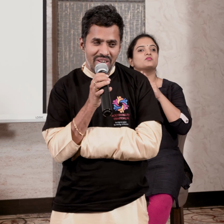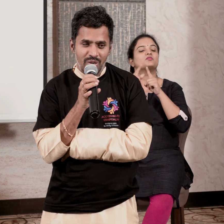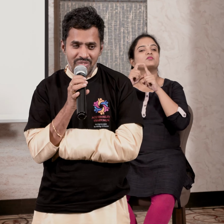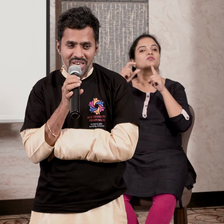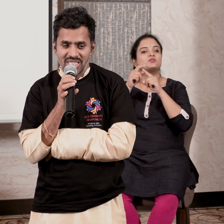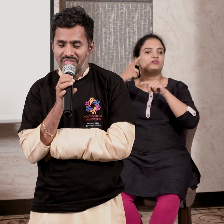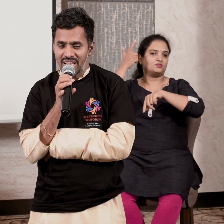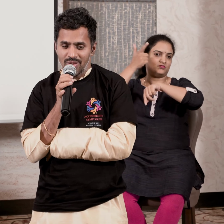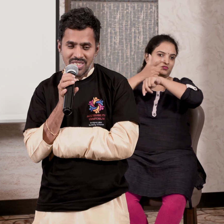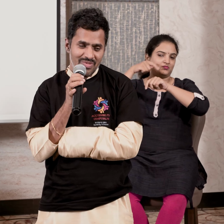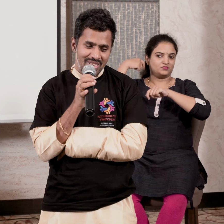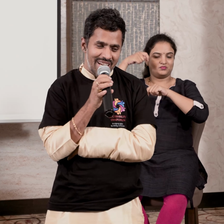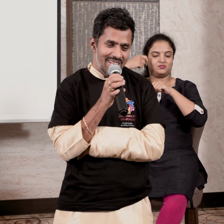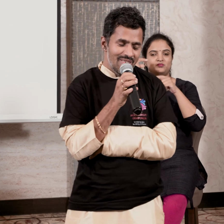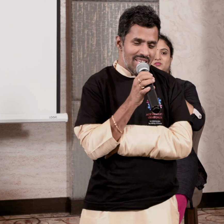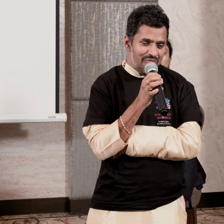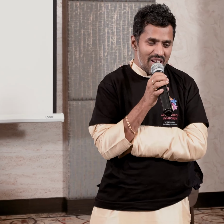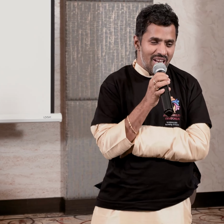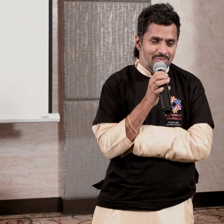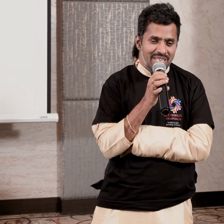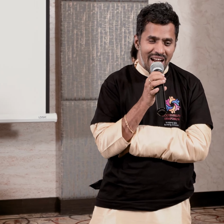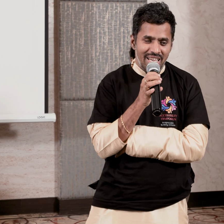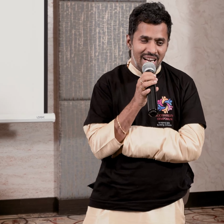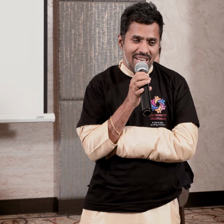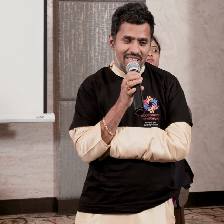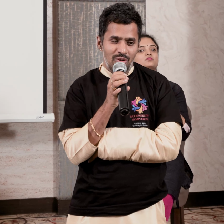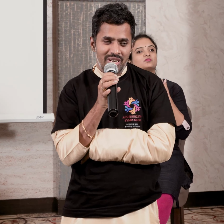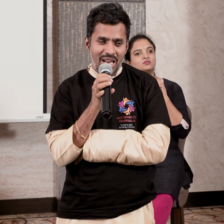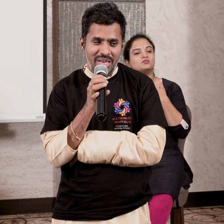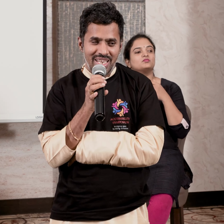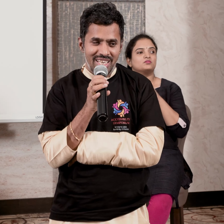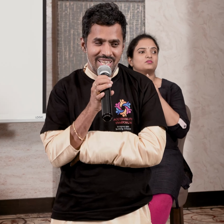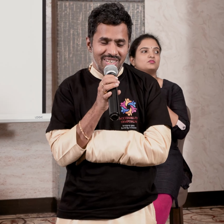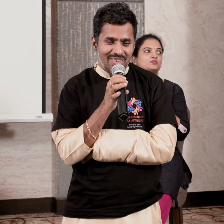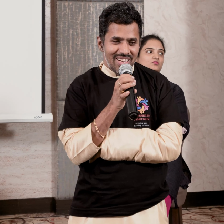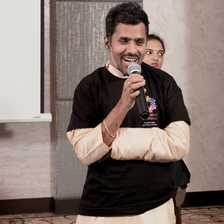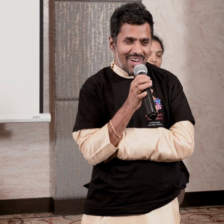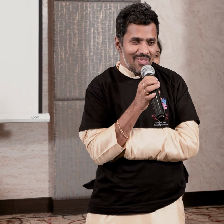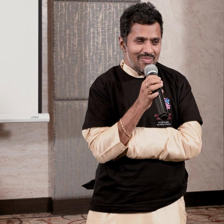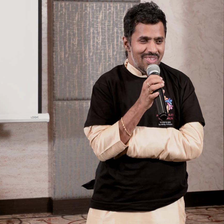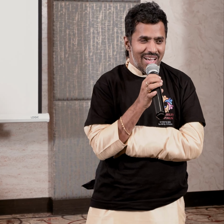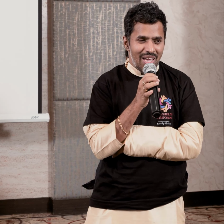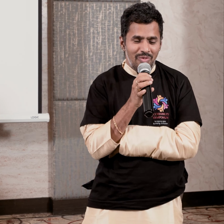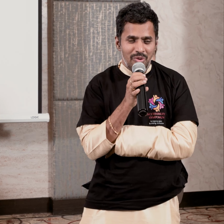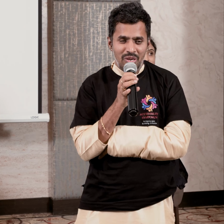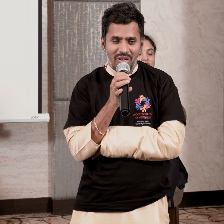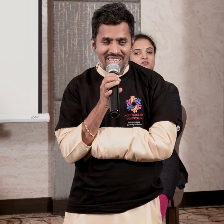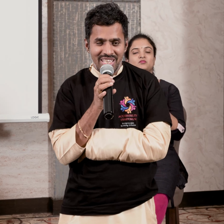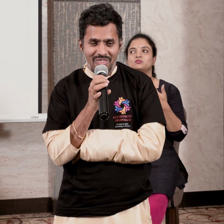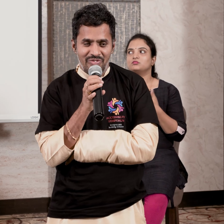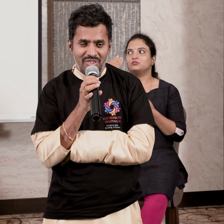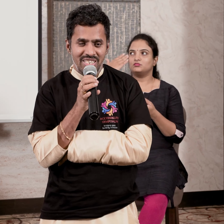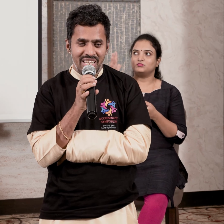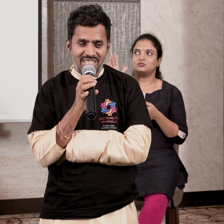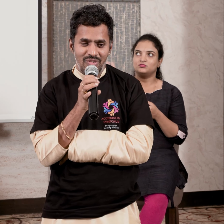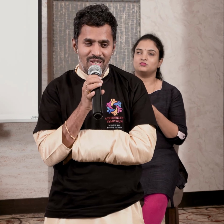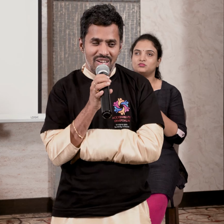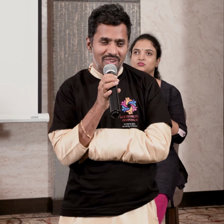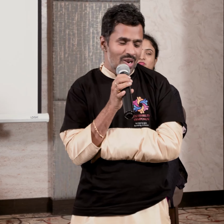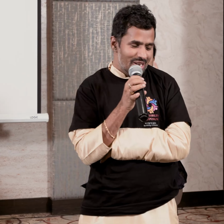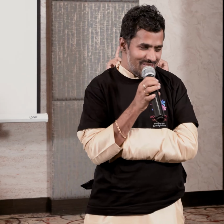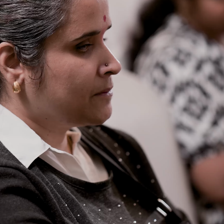photography and videography itself inclusive, right? If at all I'm standing and they don't tell me anything, I won't be knowing whether they've finished